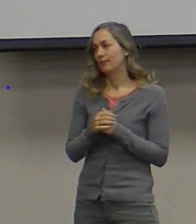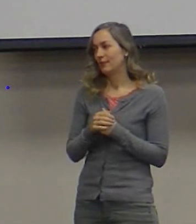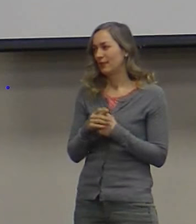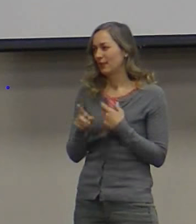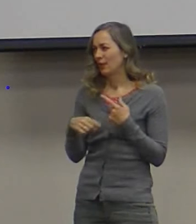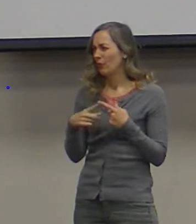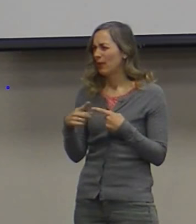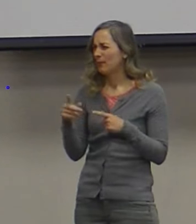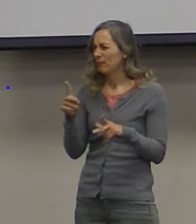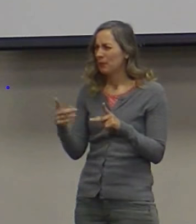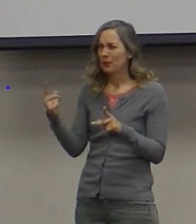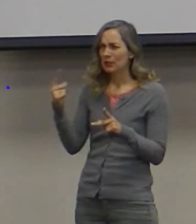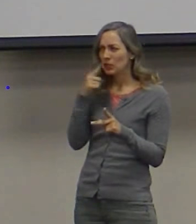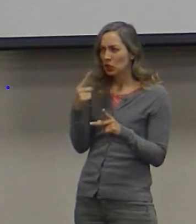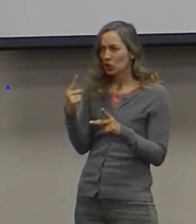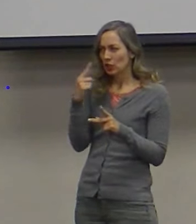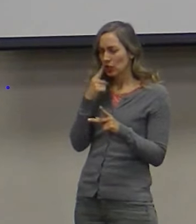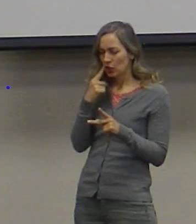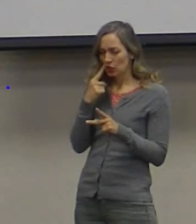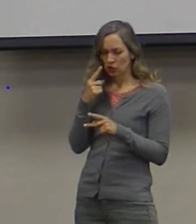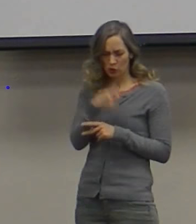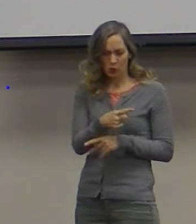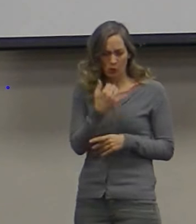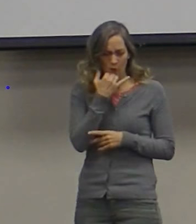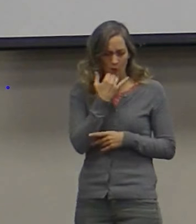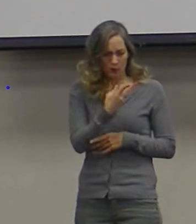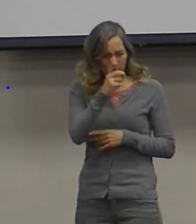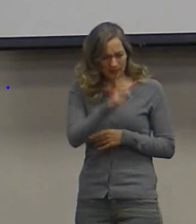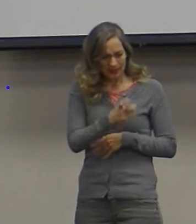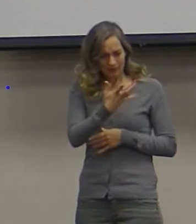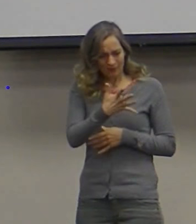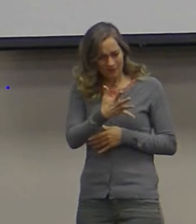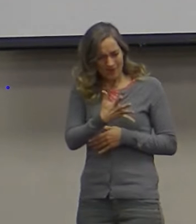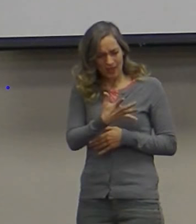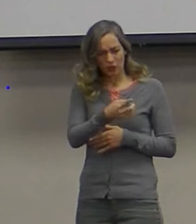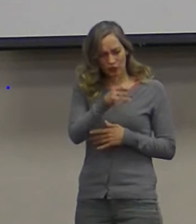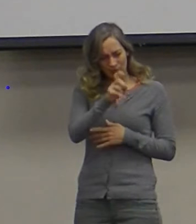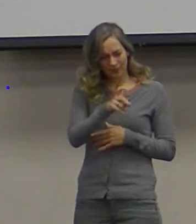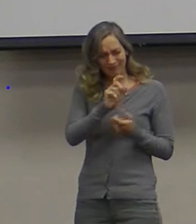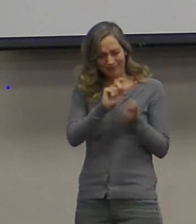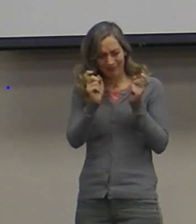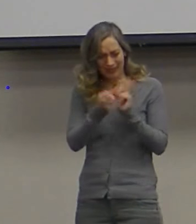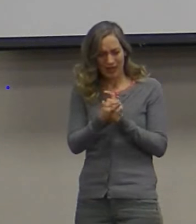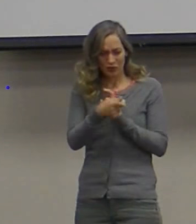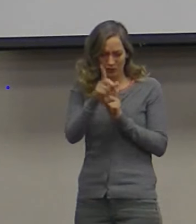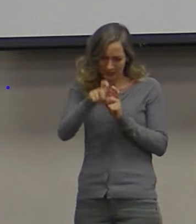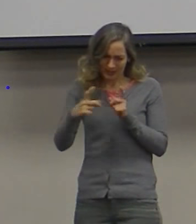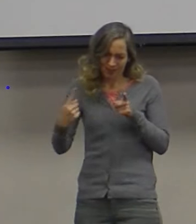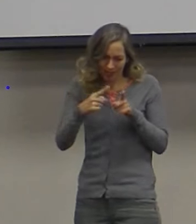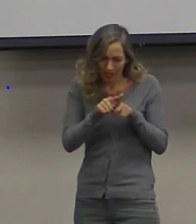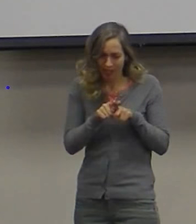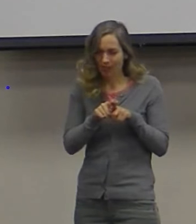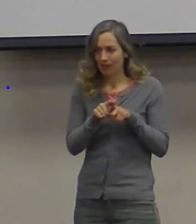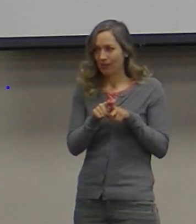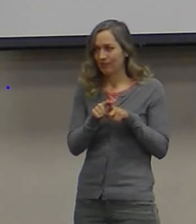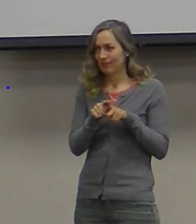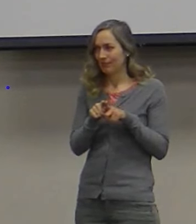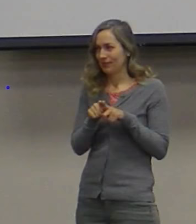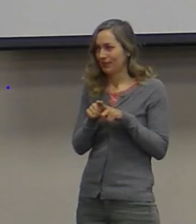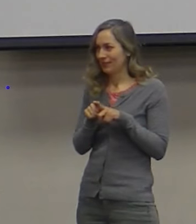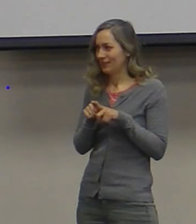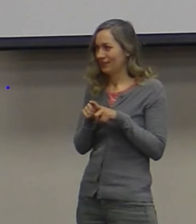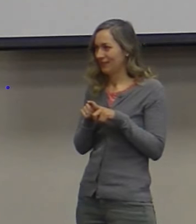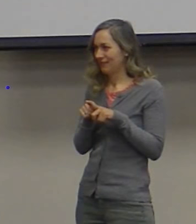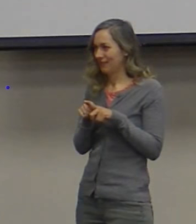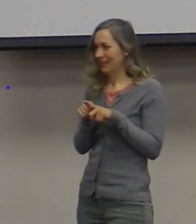lot that what you're doing is wrong, you need to stop, all this that you're doing, you need to turn away and completely change your life, not everybody loves that, now do